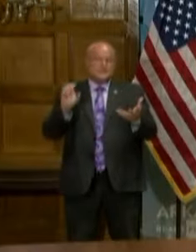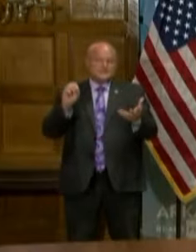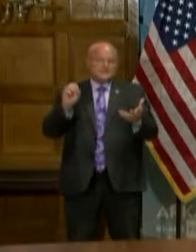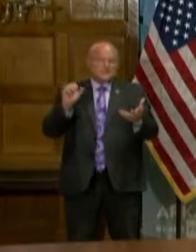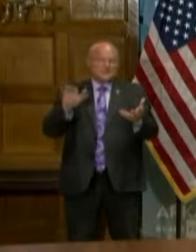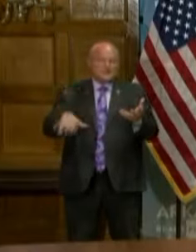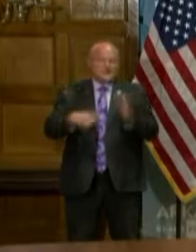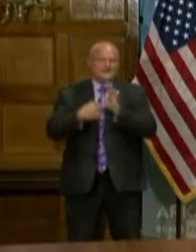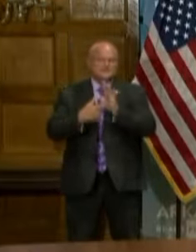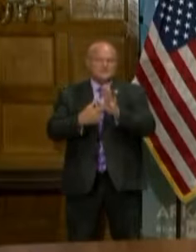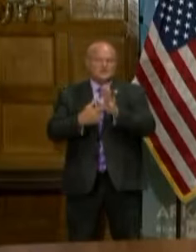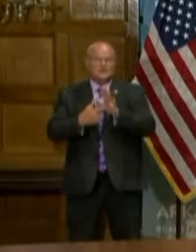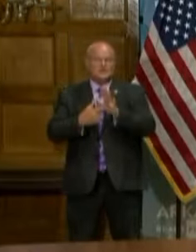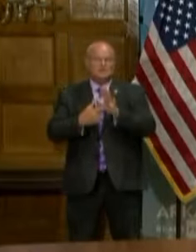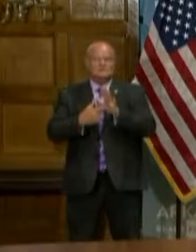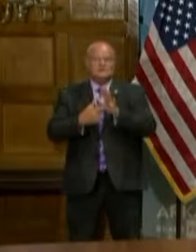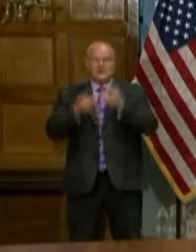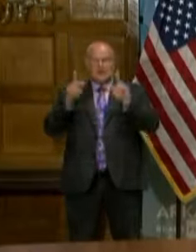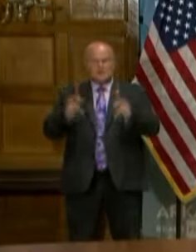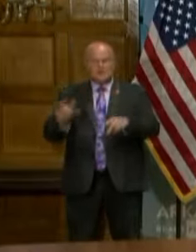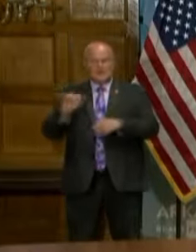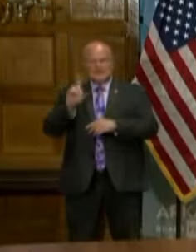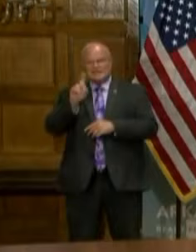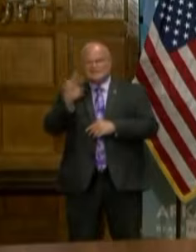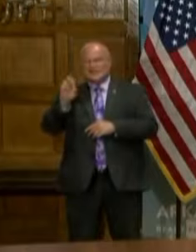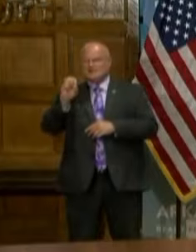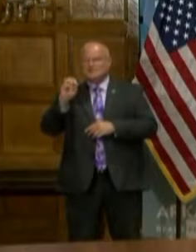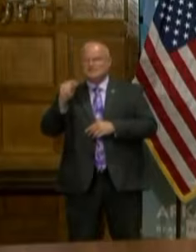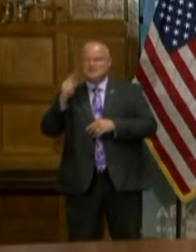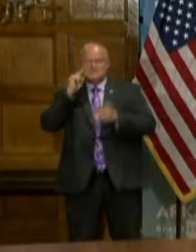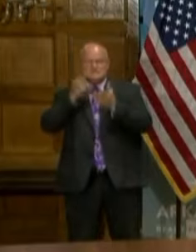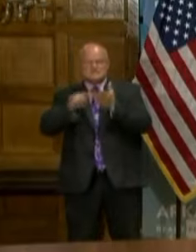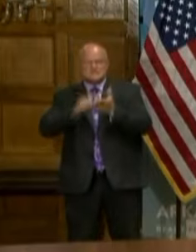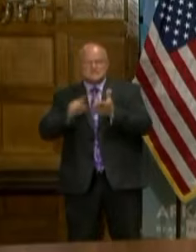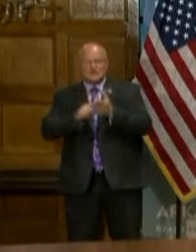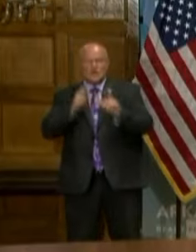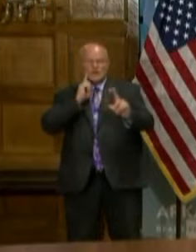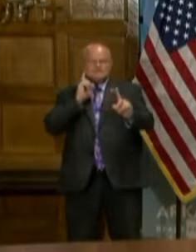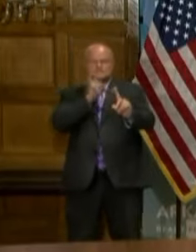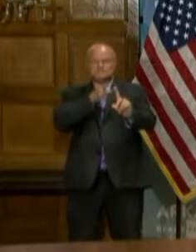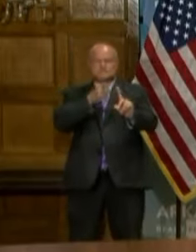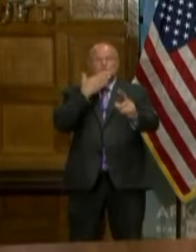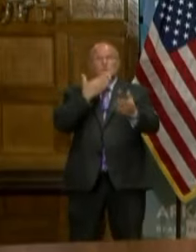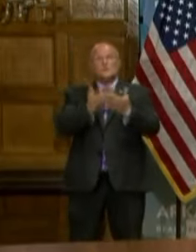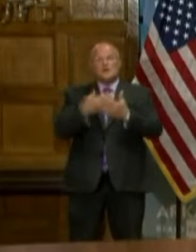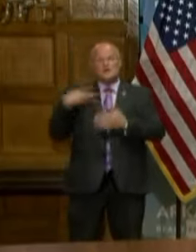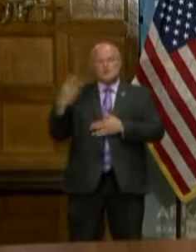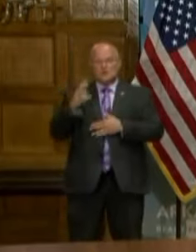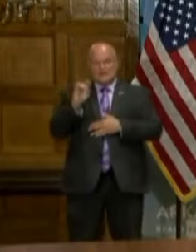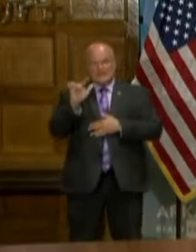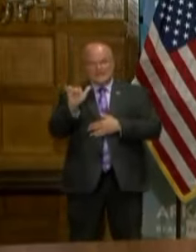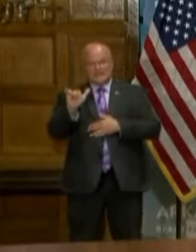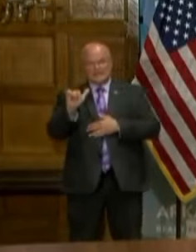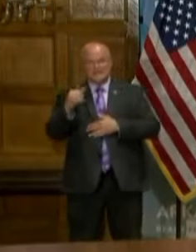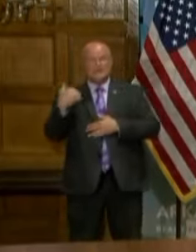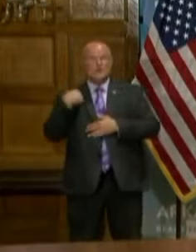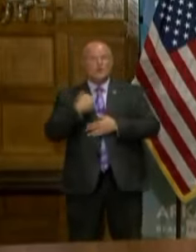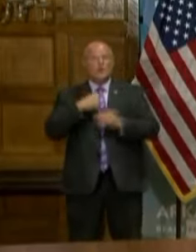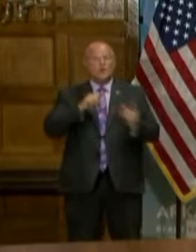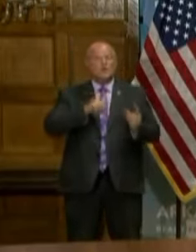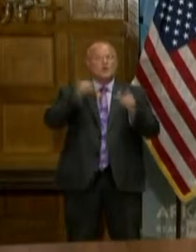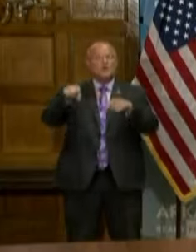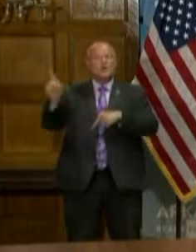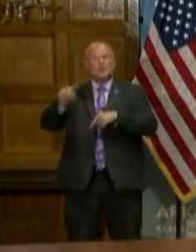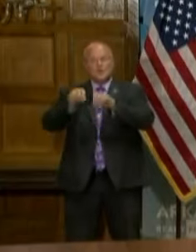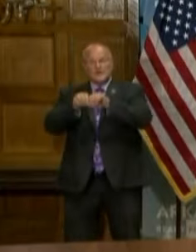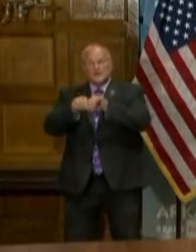that indicates to an epidemiologist like Dr. Smith that we are targeting it very well in Washington County. We're going where